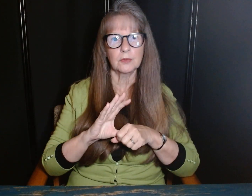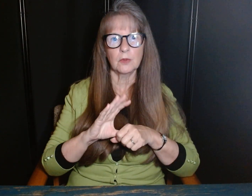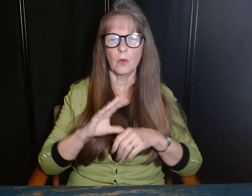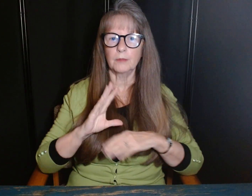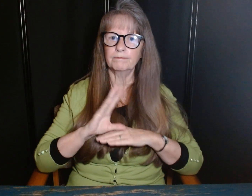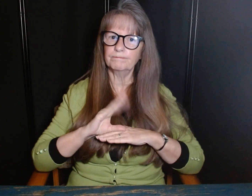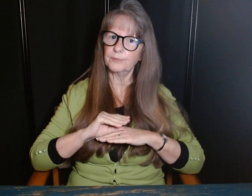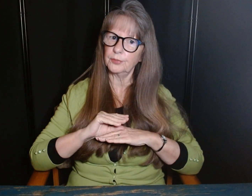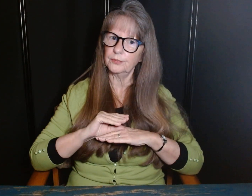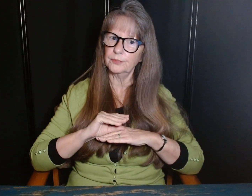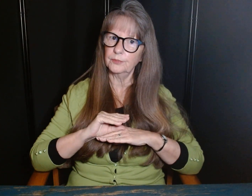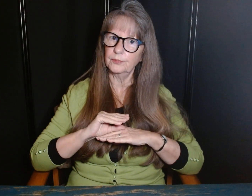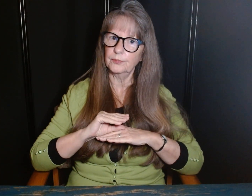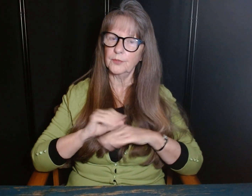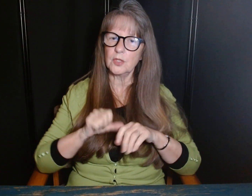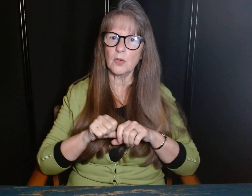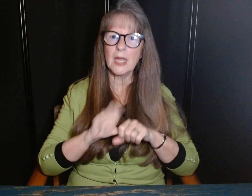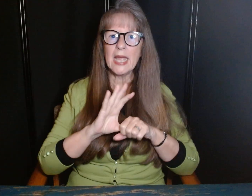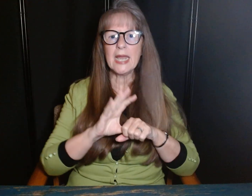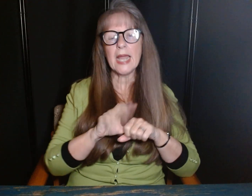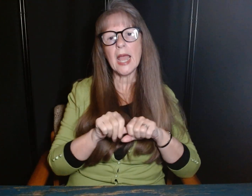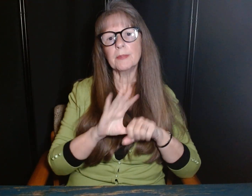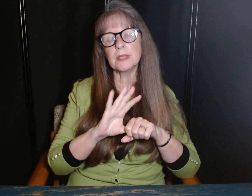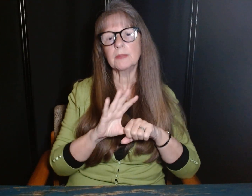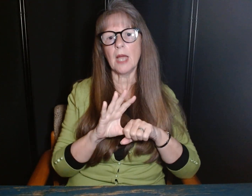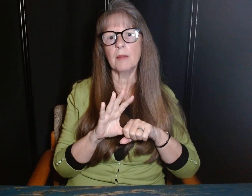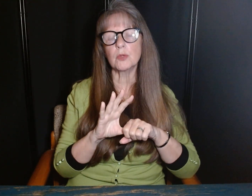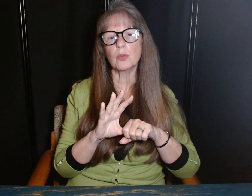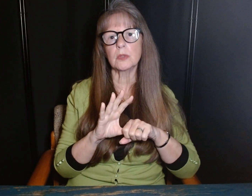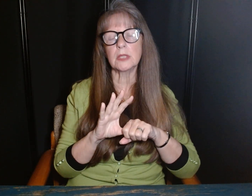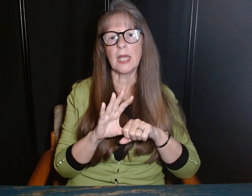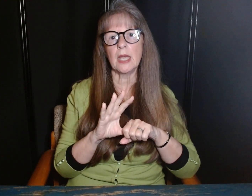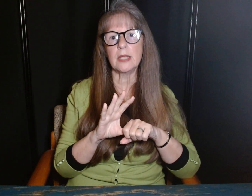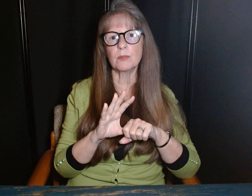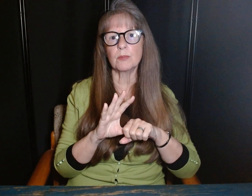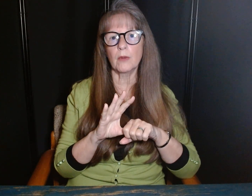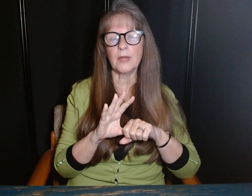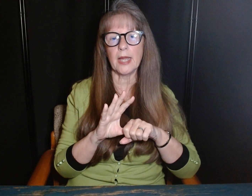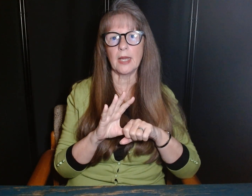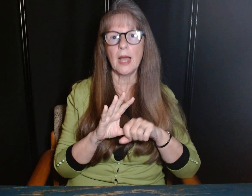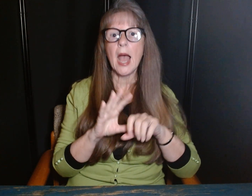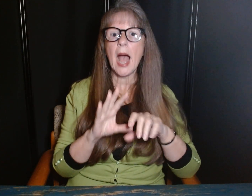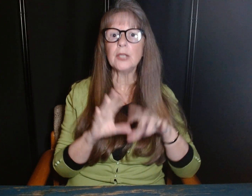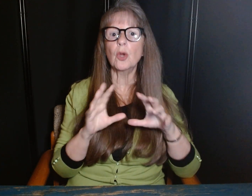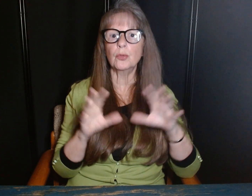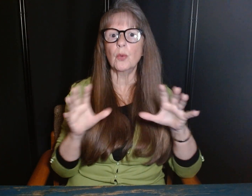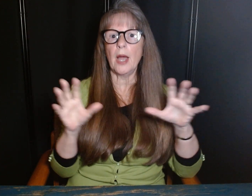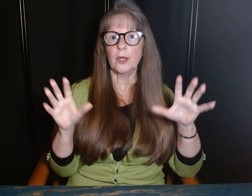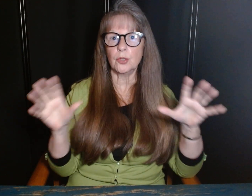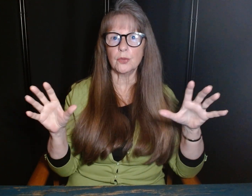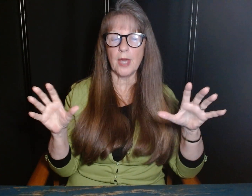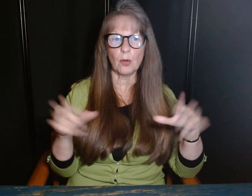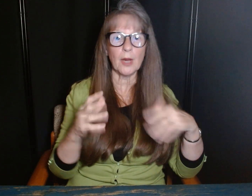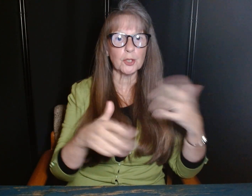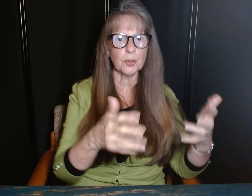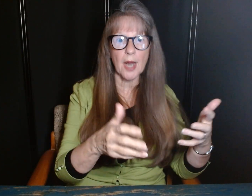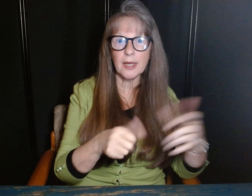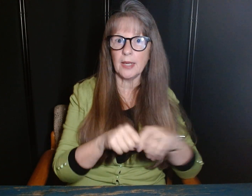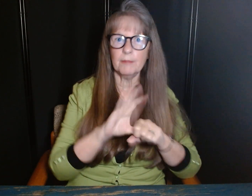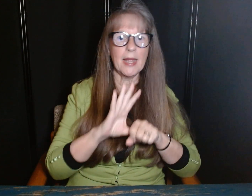Or, so inept, sometimes we'll say it's more of like a, I don't know how to do that, or I tried it and man, I'm